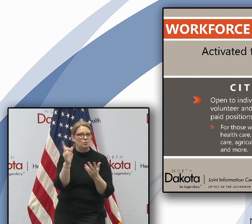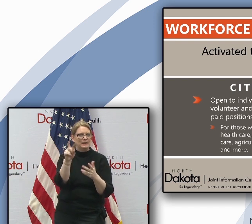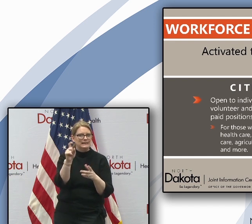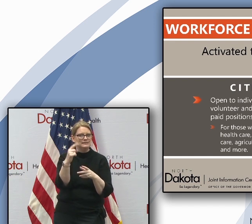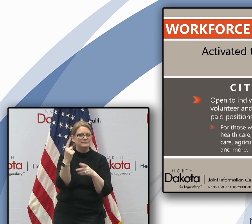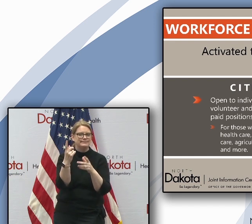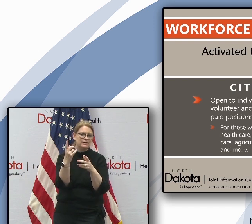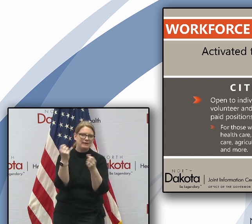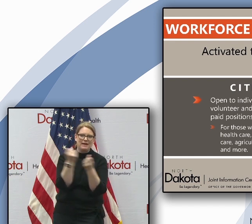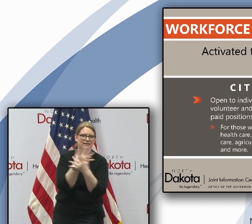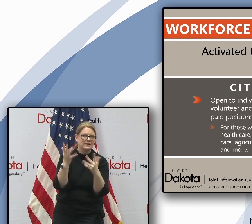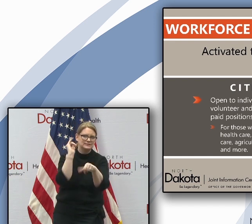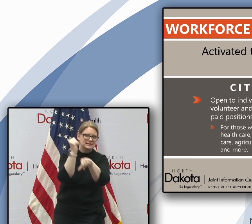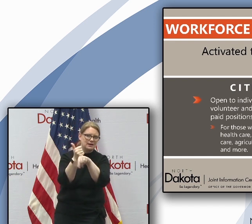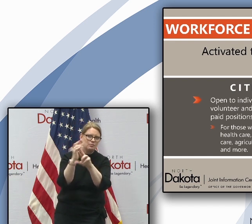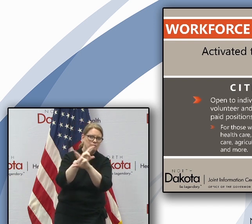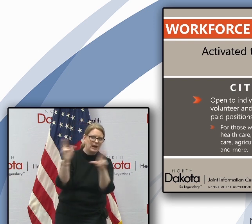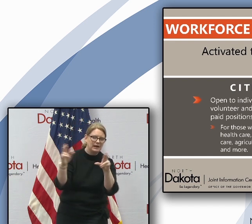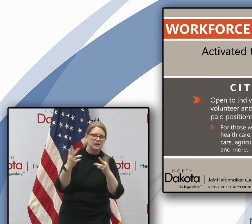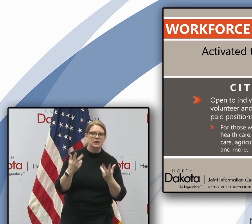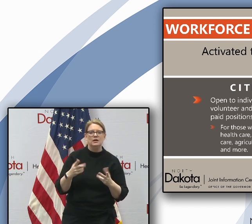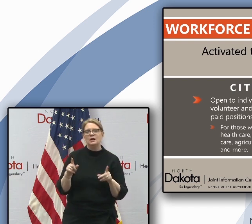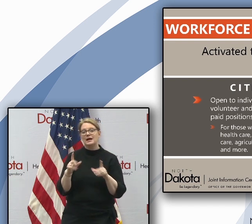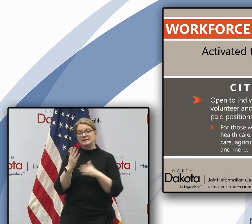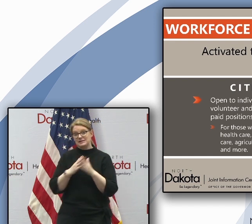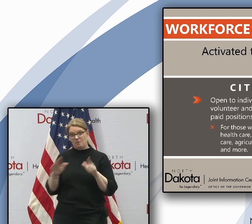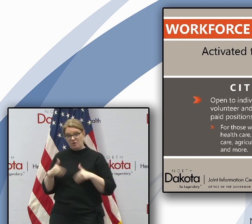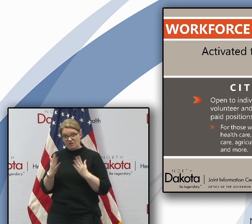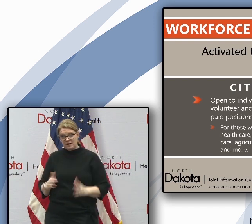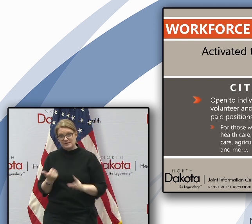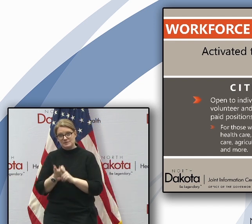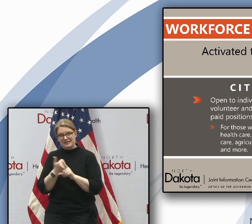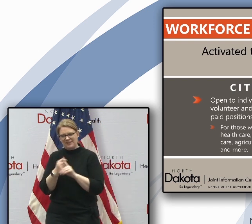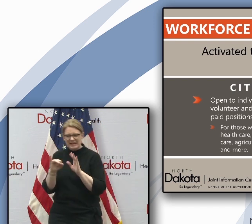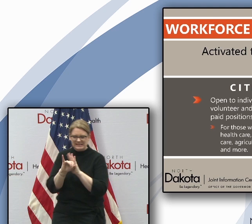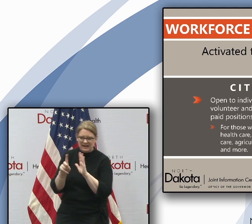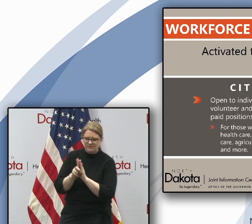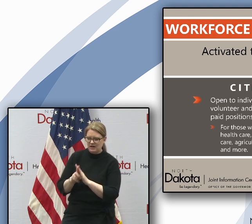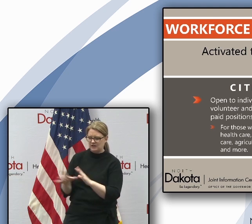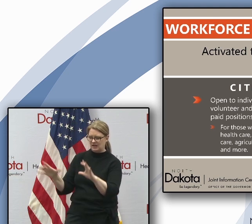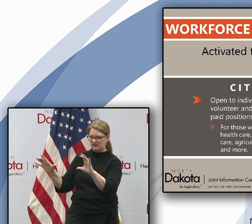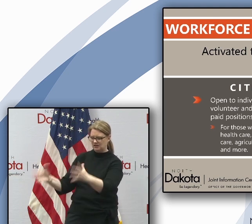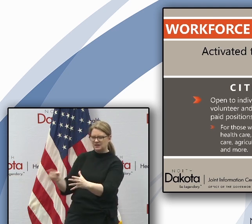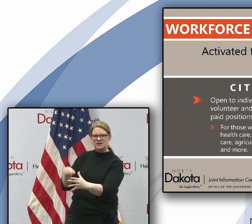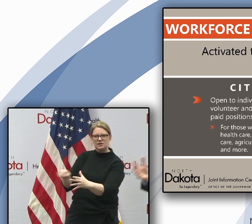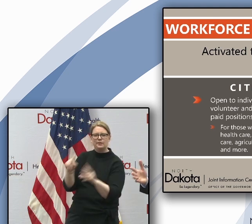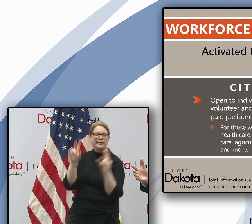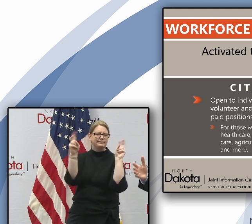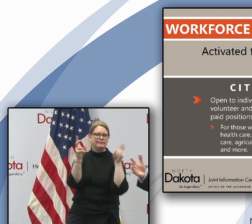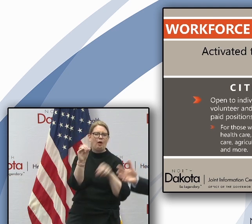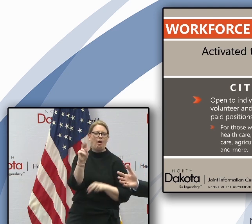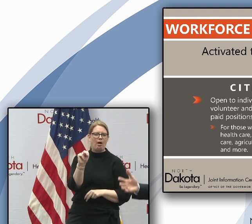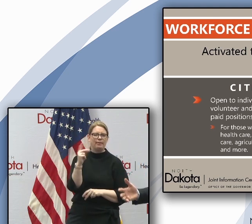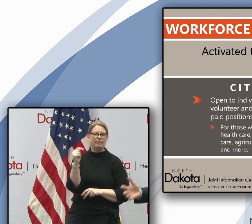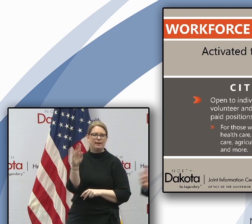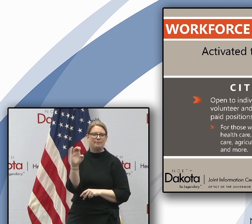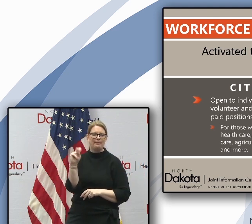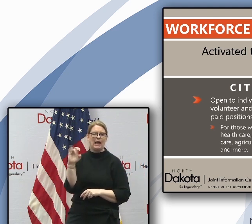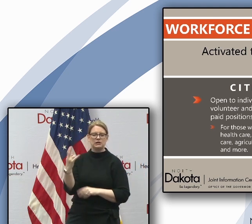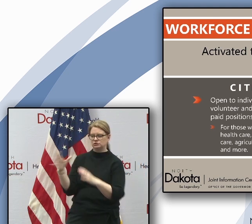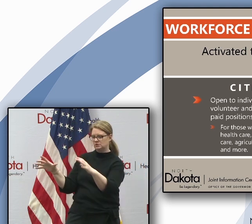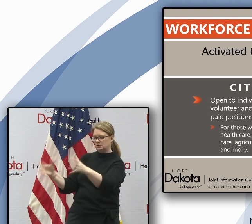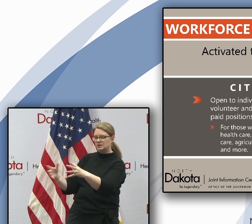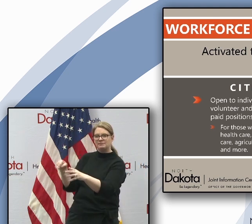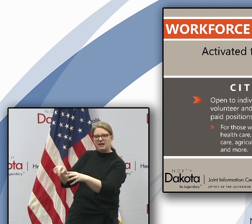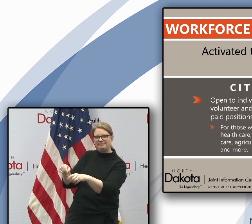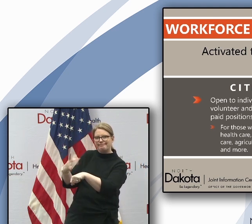system providers have already done this, where they've identified sort of this on the bench people that are outside their existing workforce that